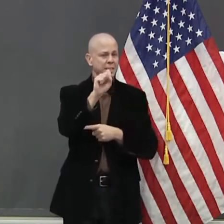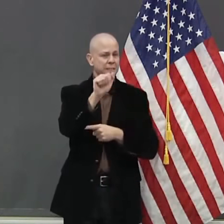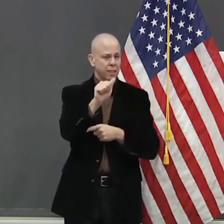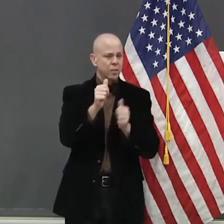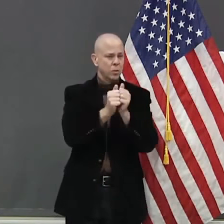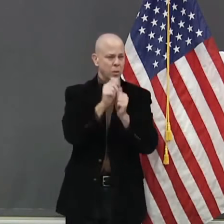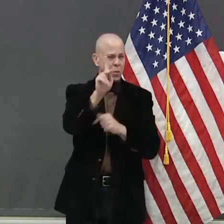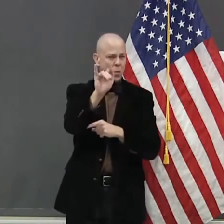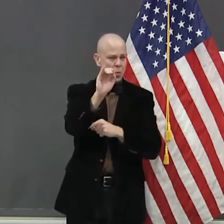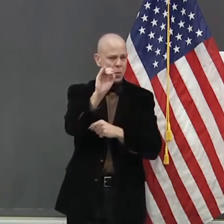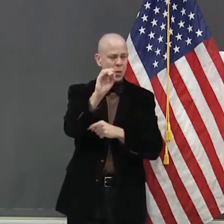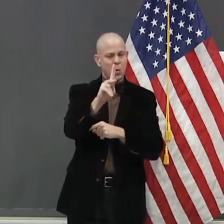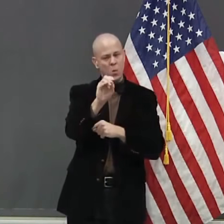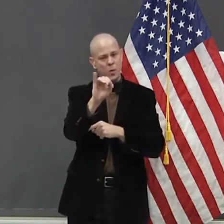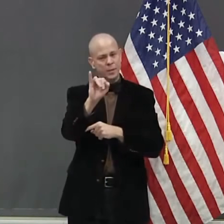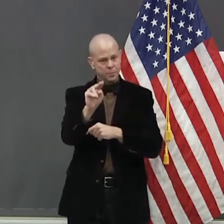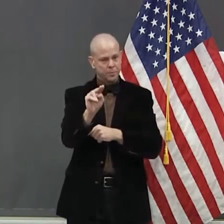Lisa.